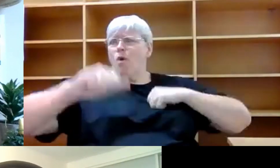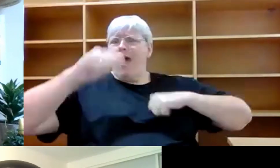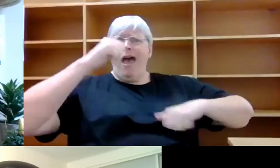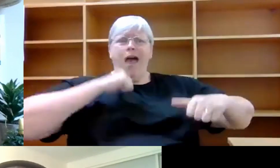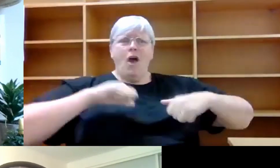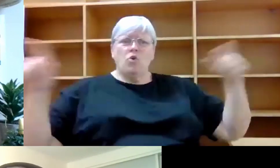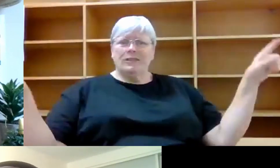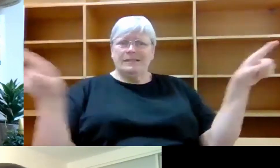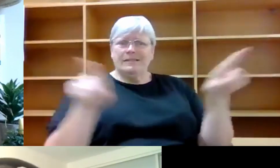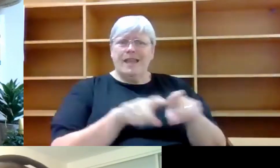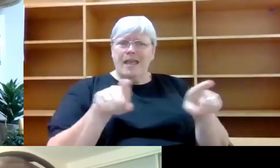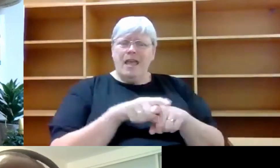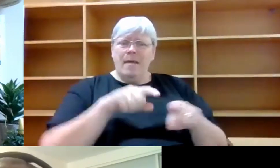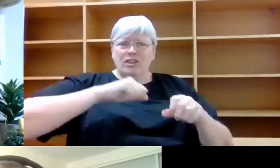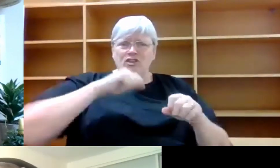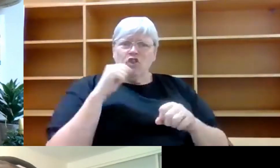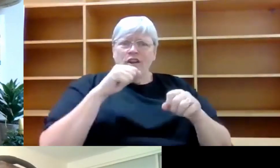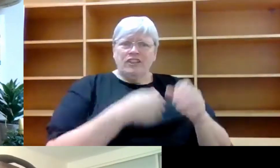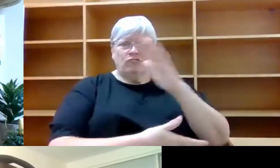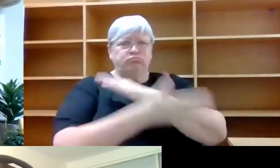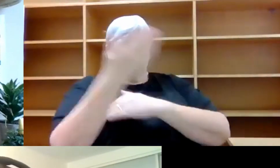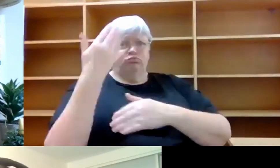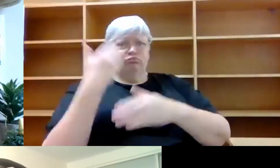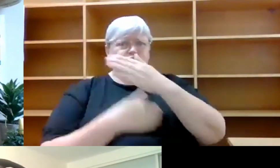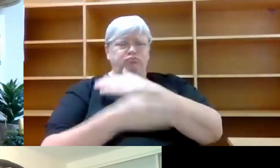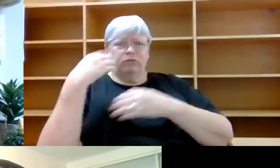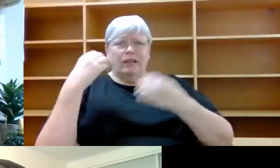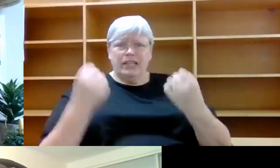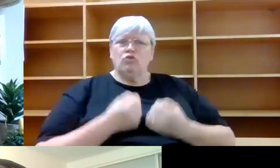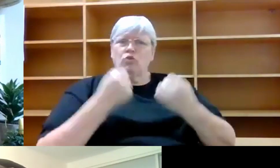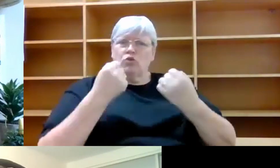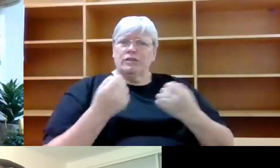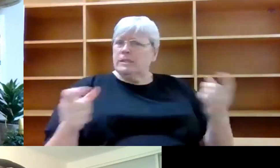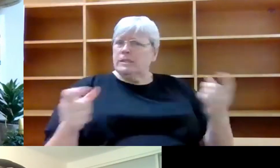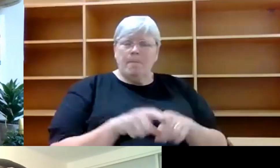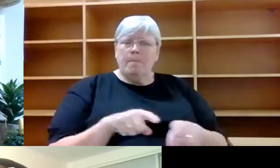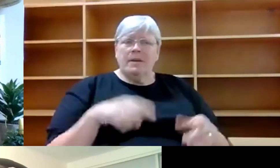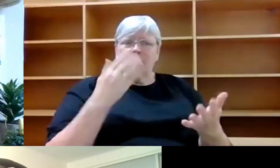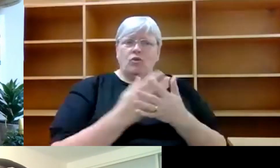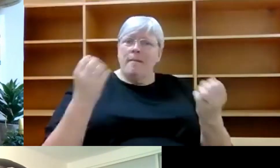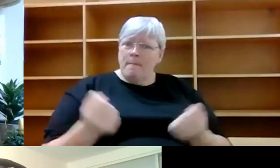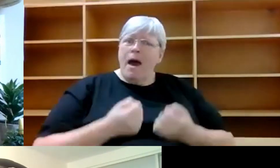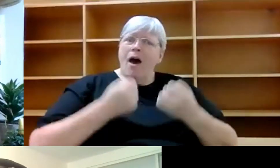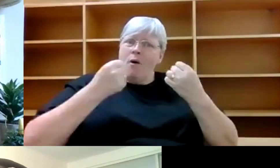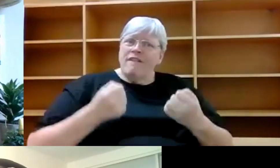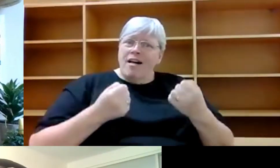feel very proud about their lineage and their history and their heroes. That's really powerful. And I